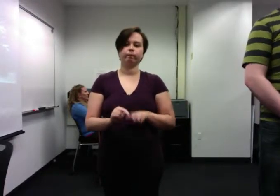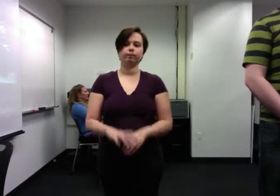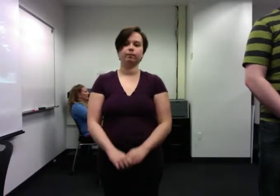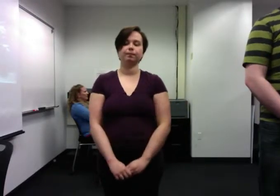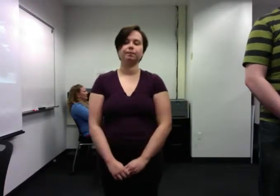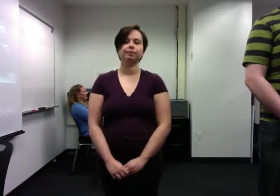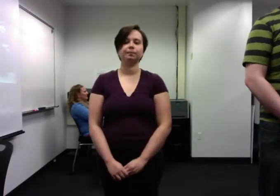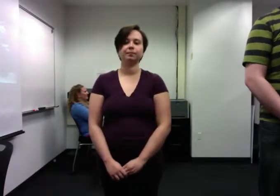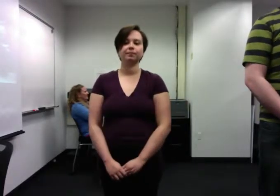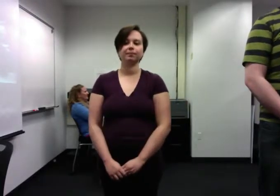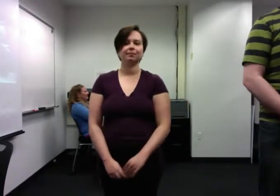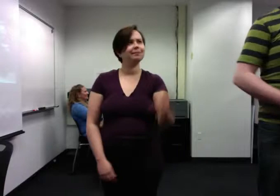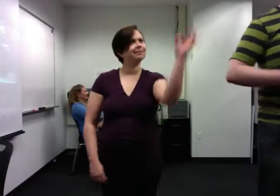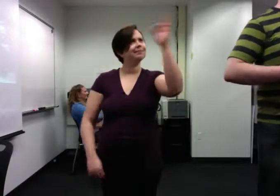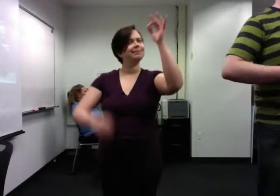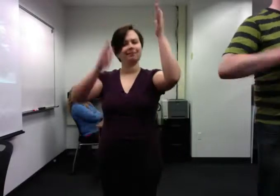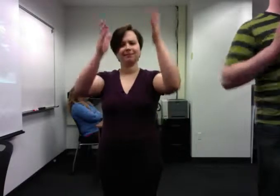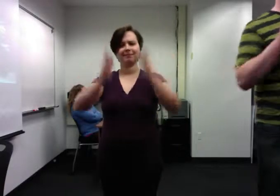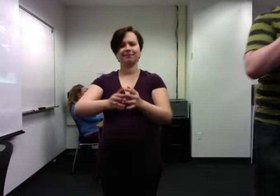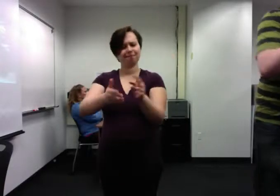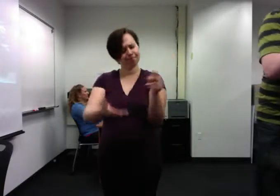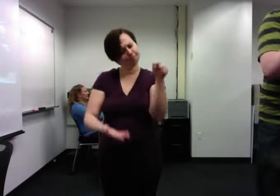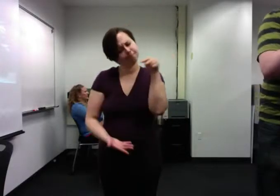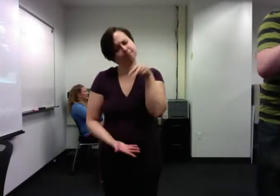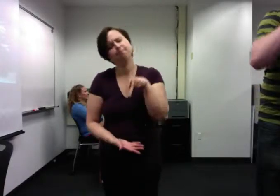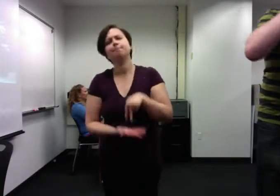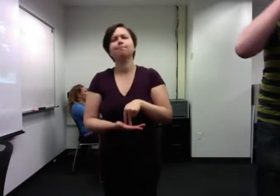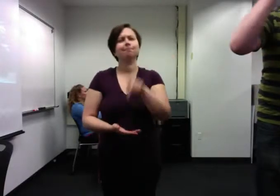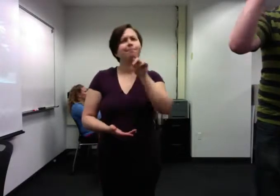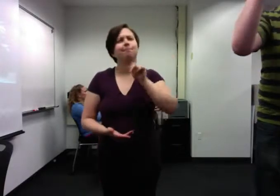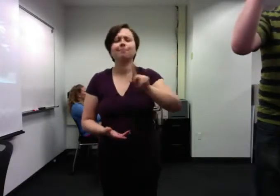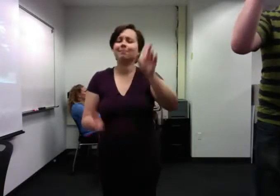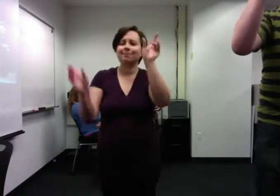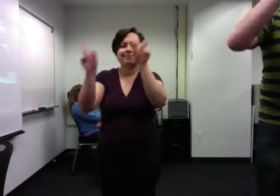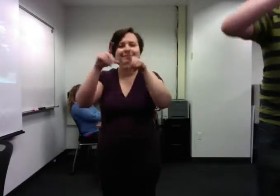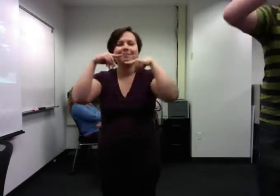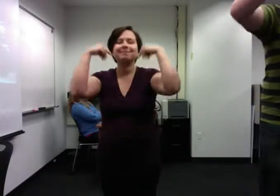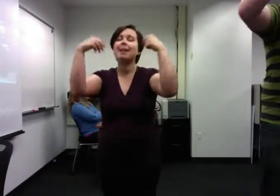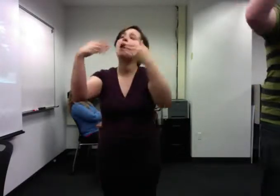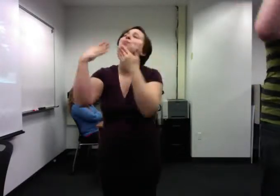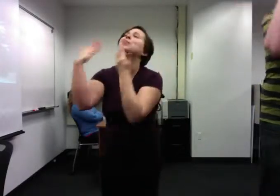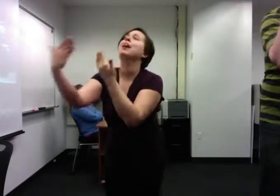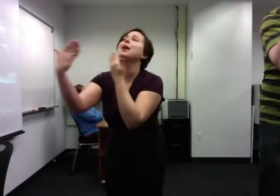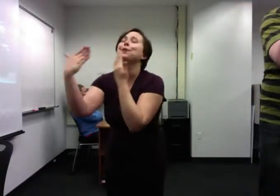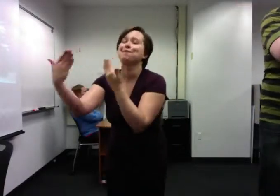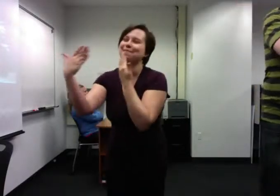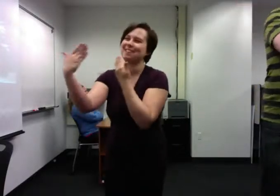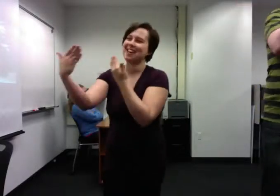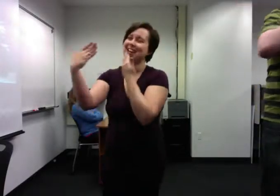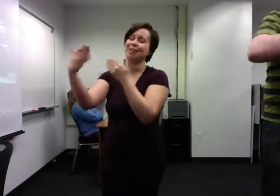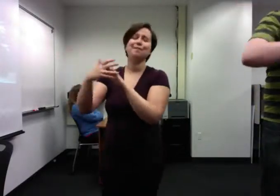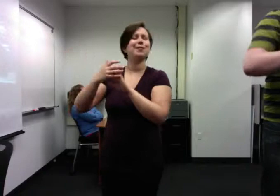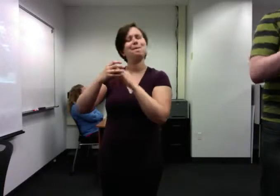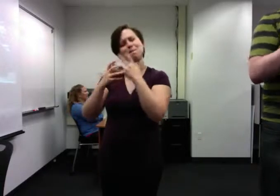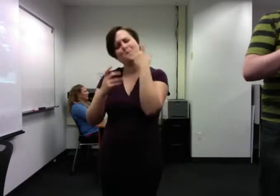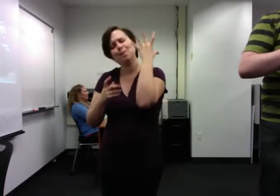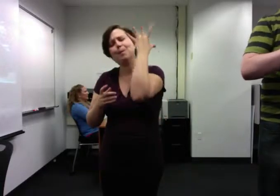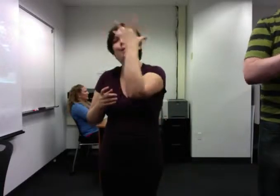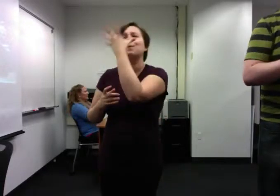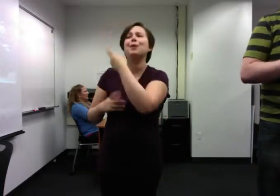And the minister stood up, and with a big smile on his face, he said, thank you, Brother Jonathan, for that beautiful lecture on